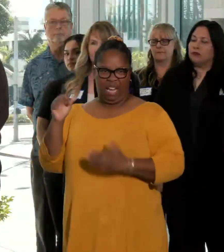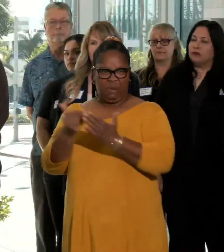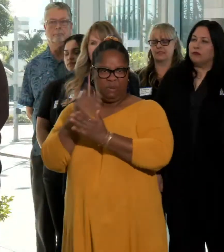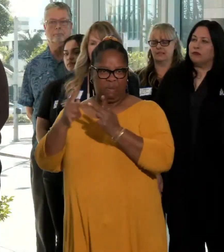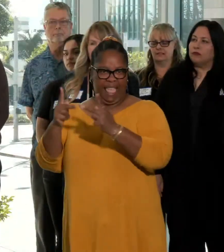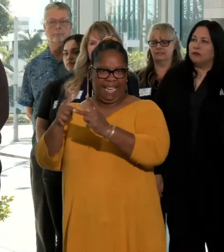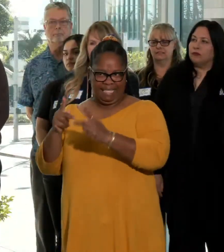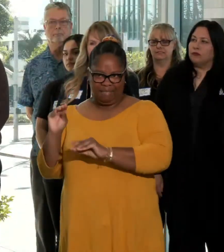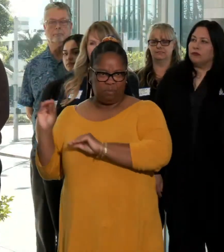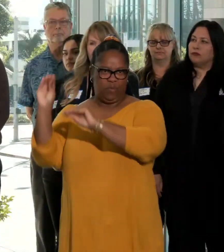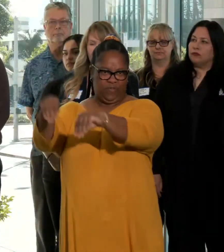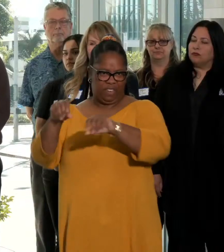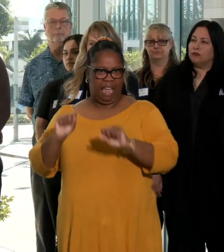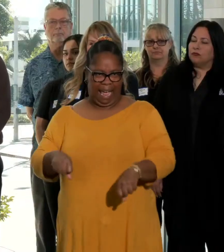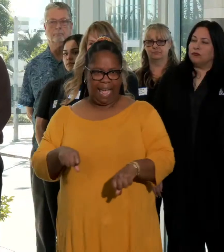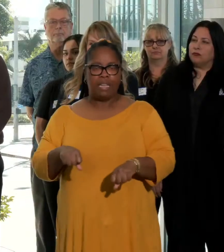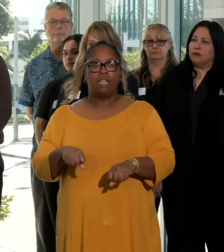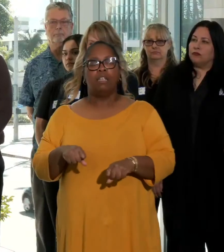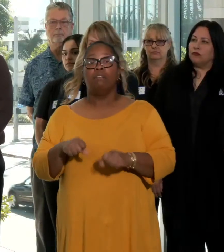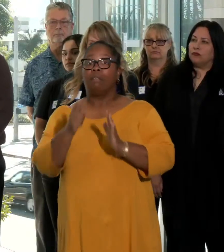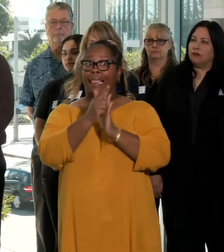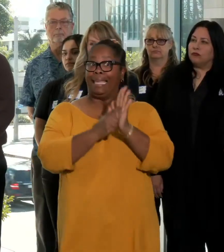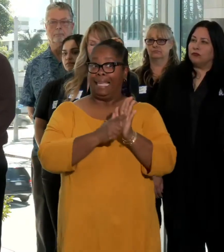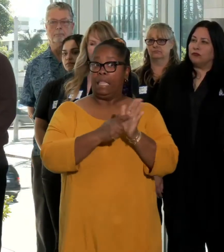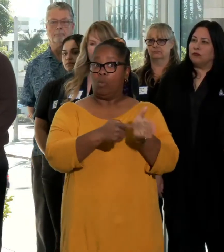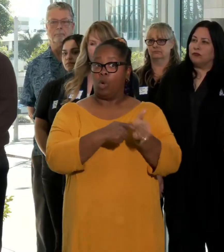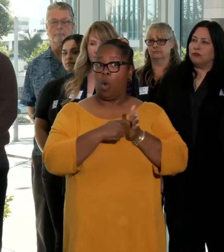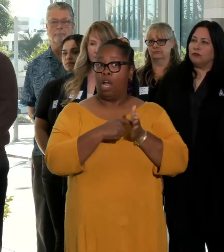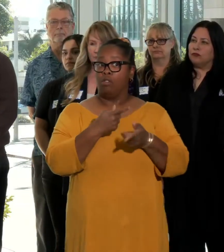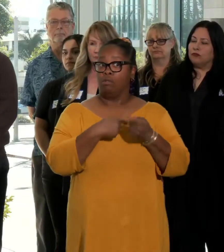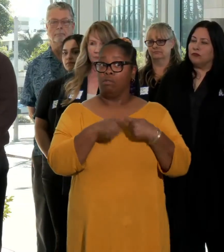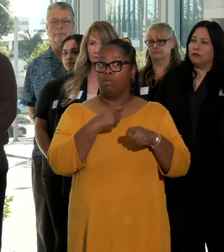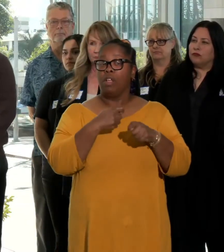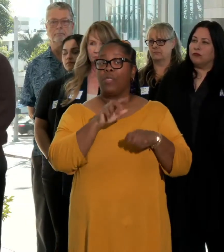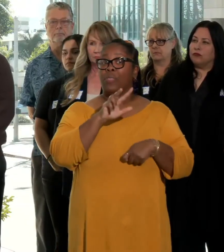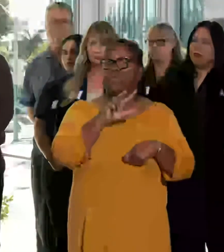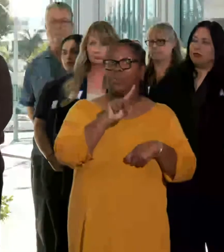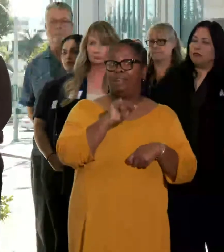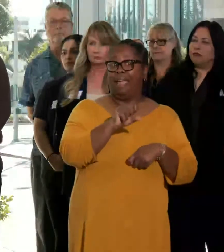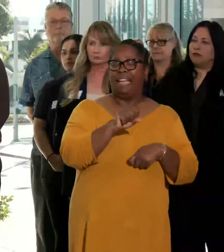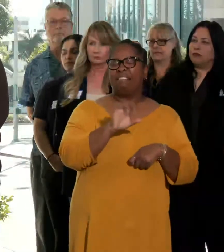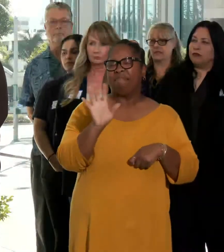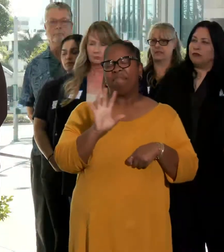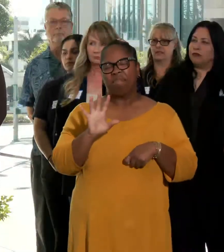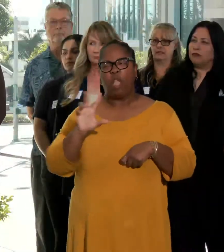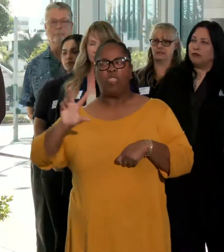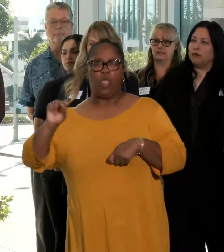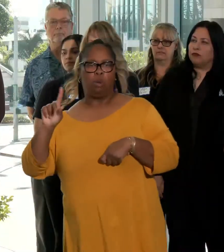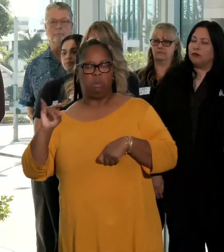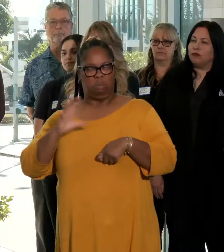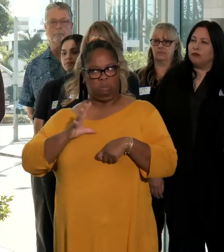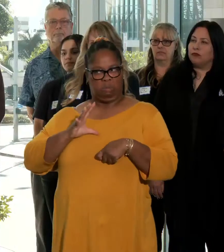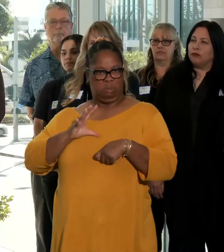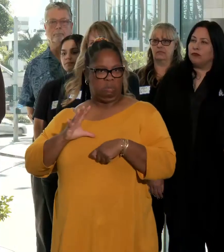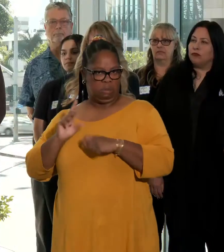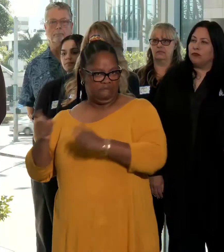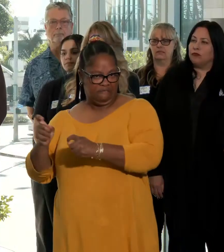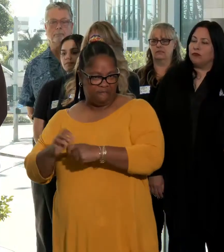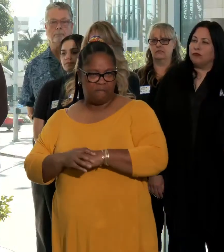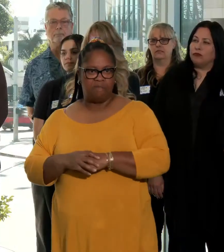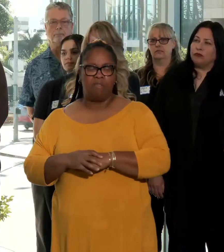operations, instead of the legally required standard of 3 days. We are hopeful this termination will ensue a